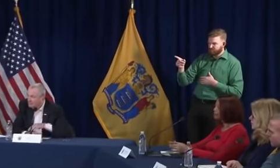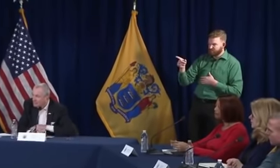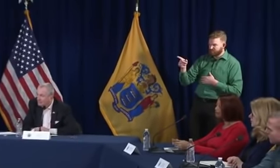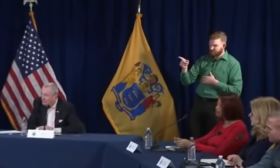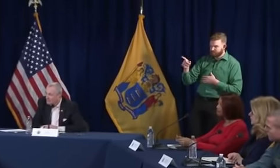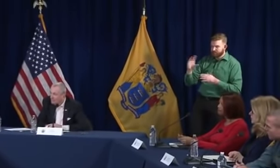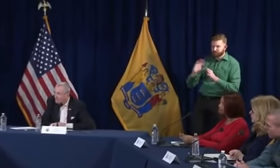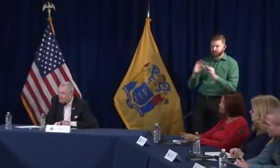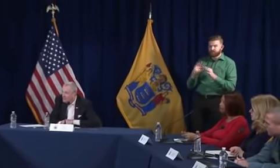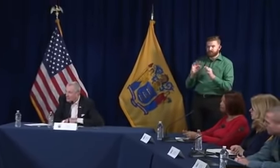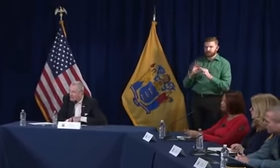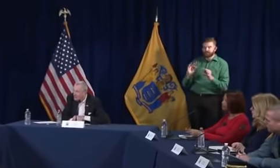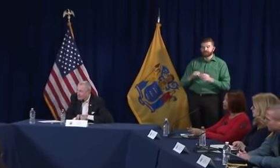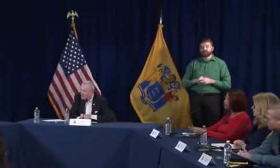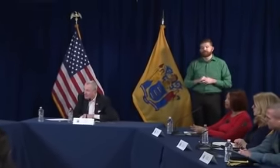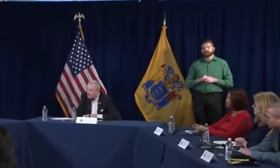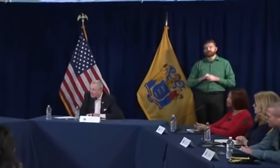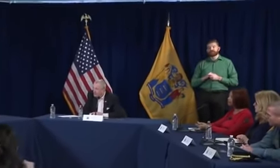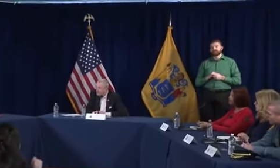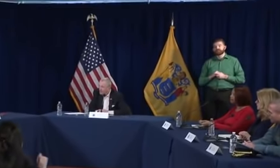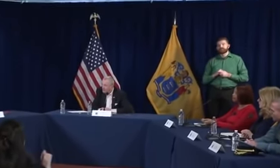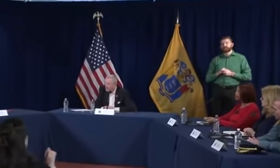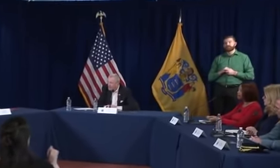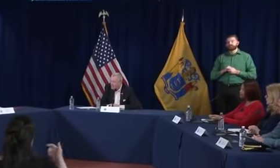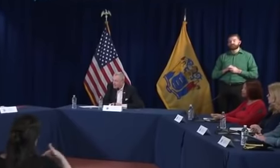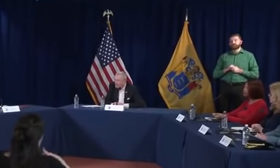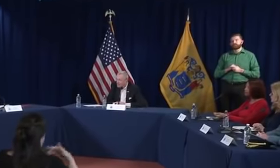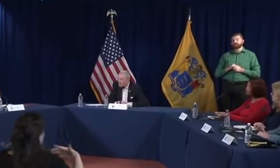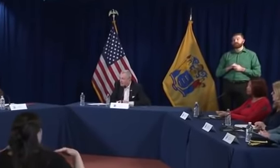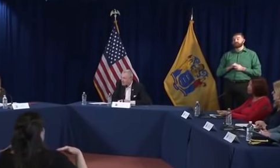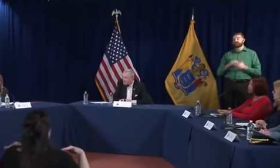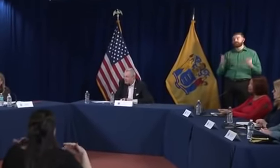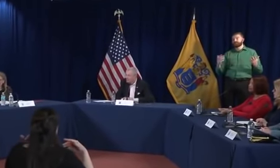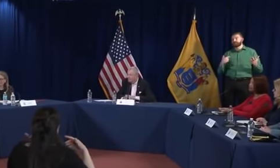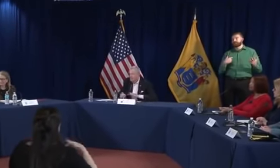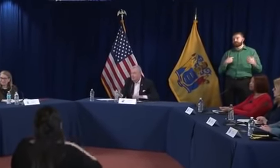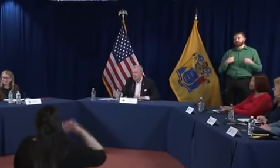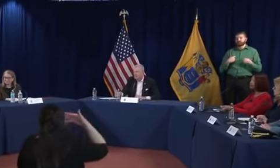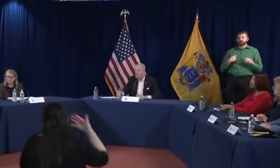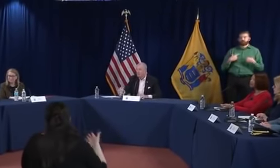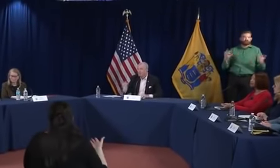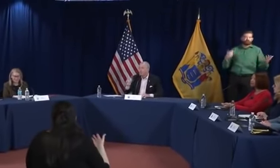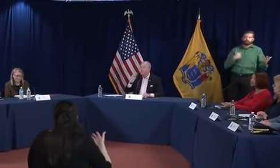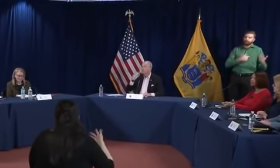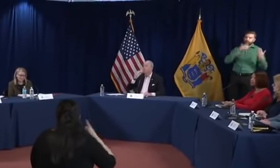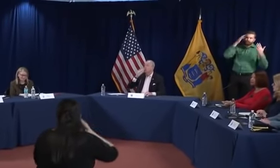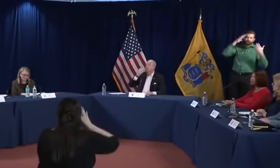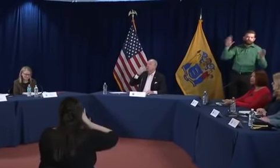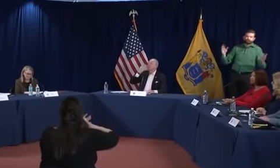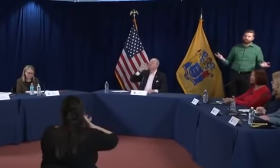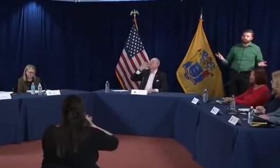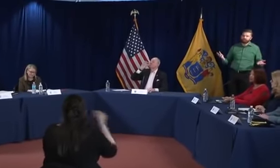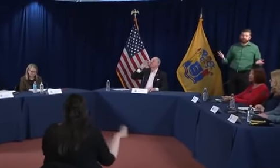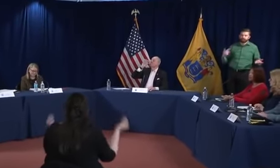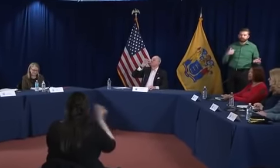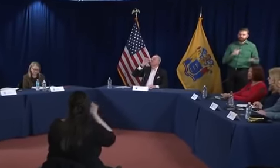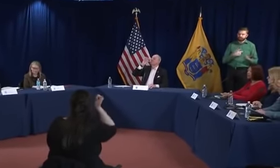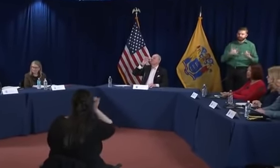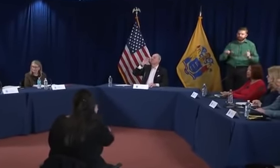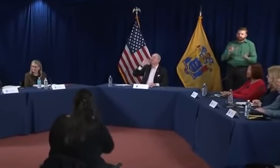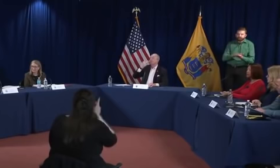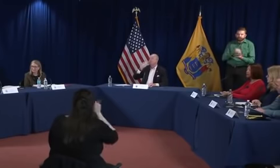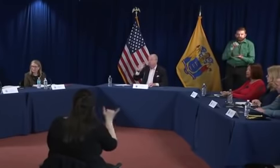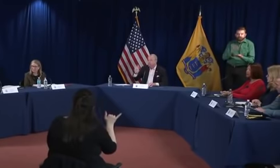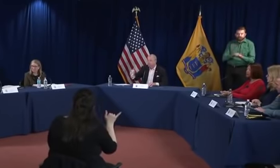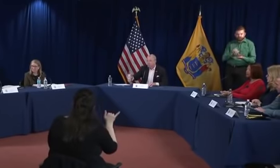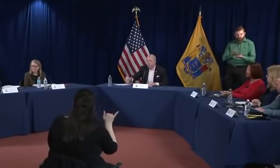Neither of us want to answer it because the answer is not really. I mean, we're learning more about this virus every day. The CDC in particular is doing those sorts of